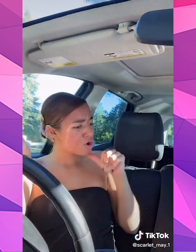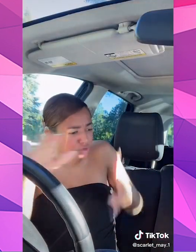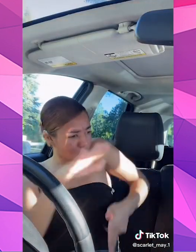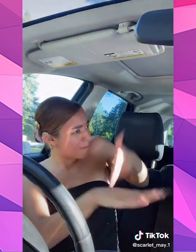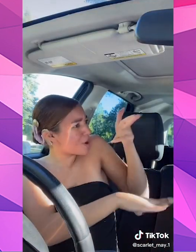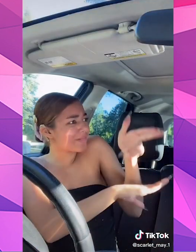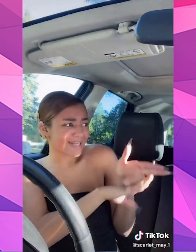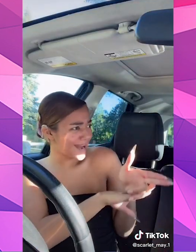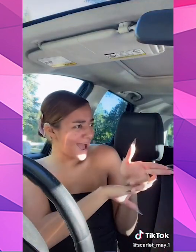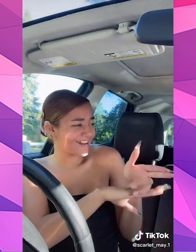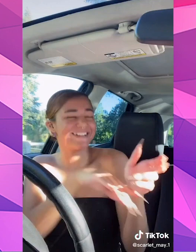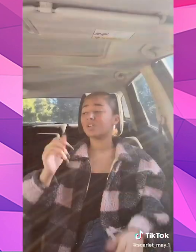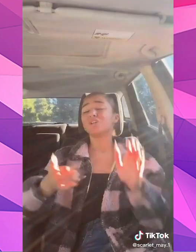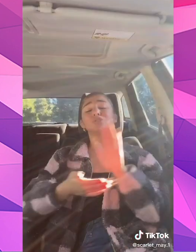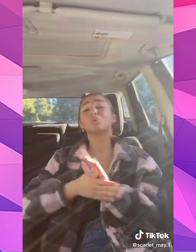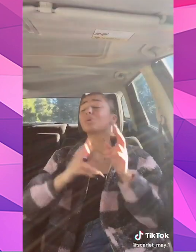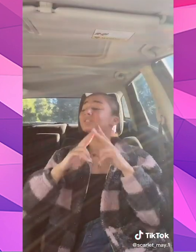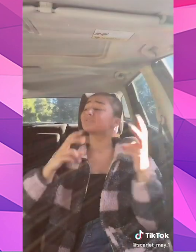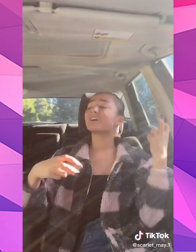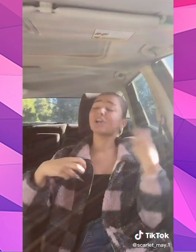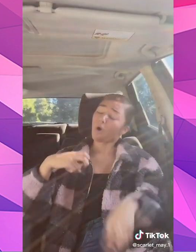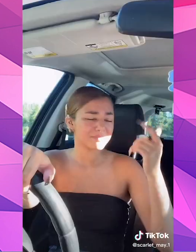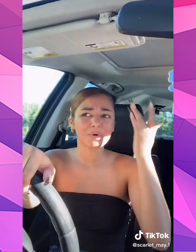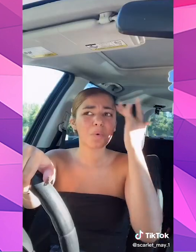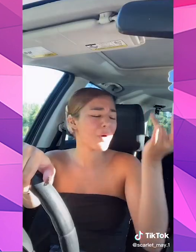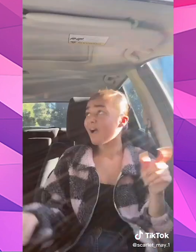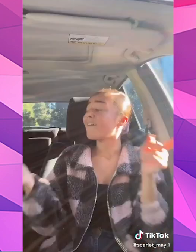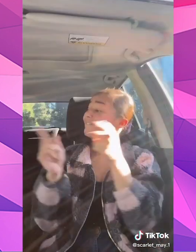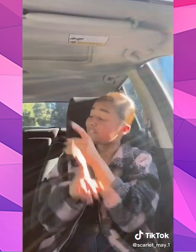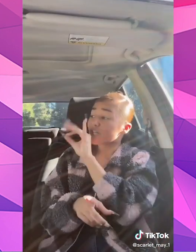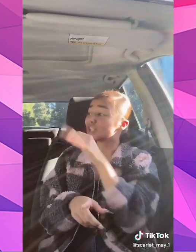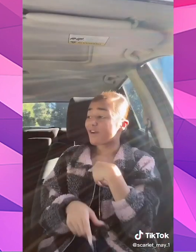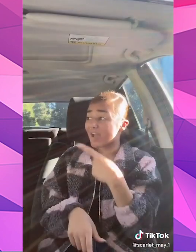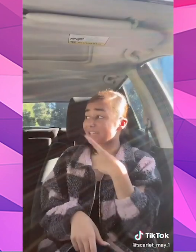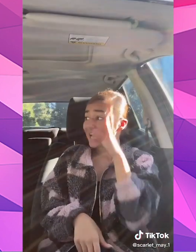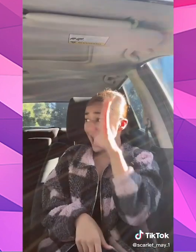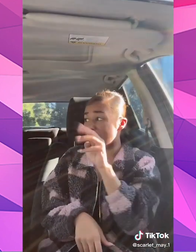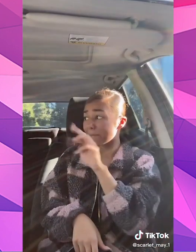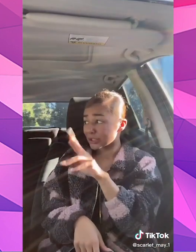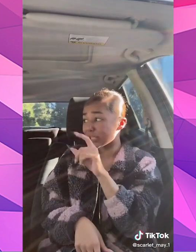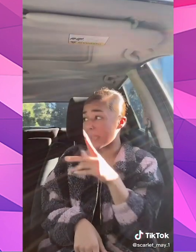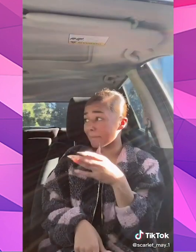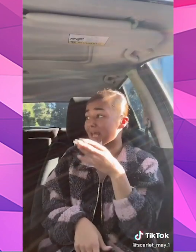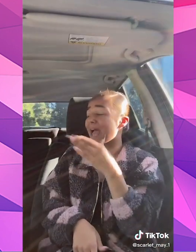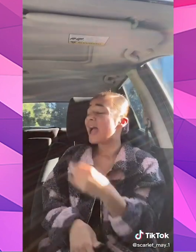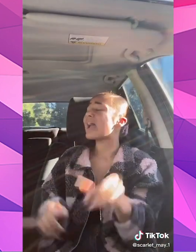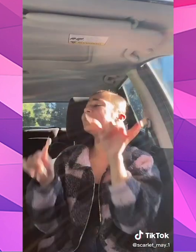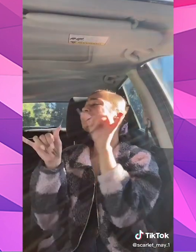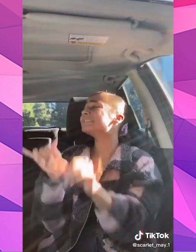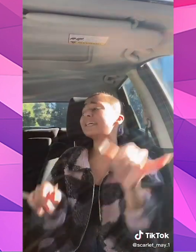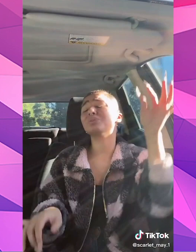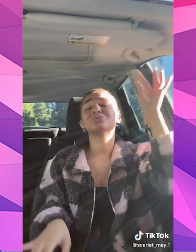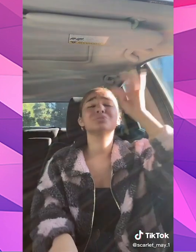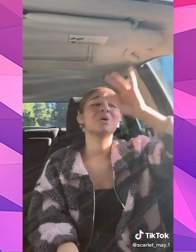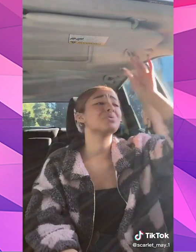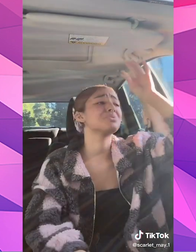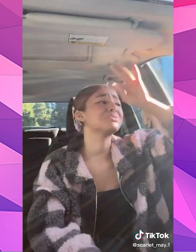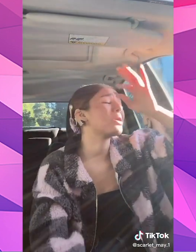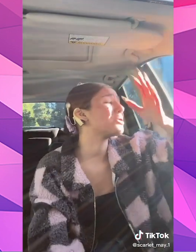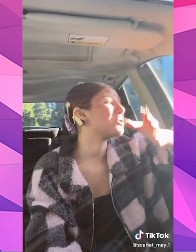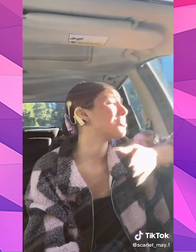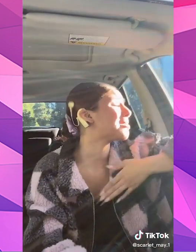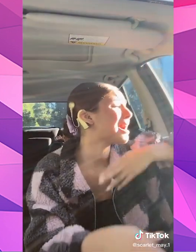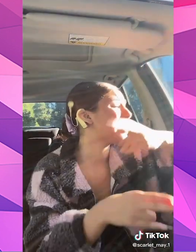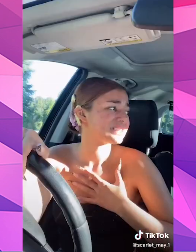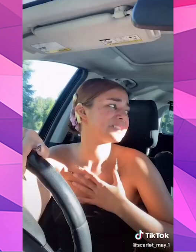Jamal Don't pull out the nine School was very hard Why? First off, I said hi to Mr. Hamilton And he Still don't